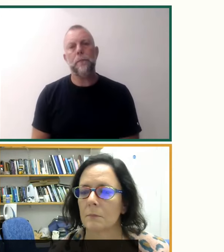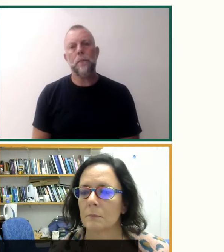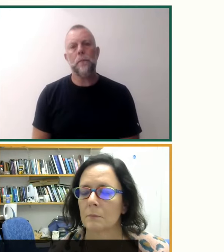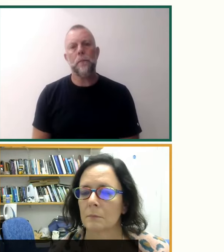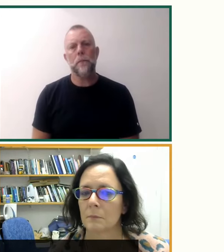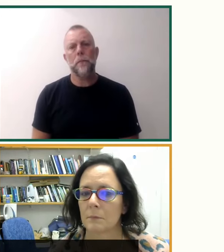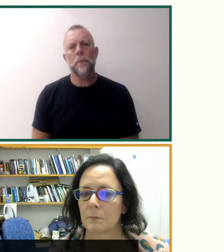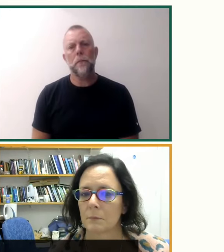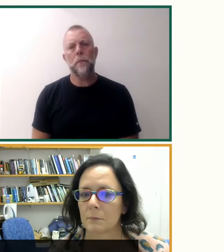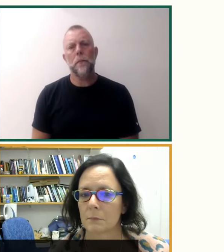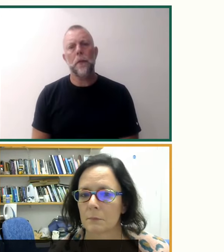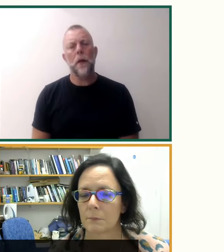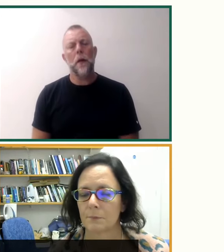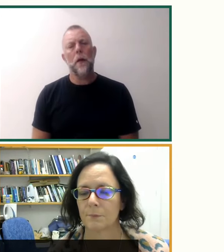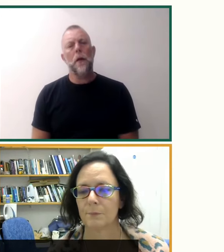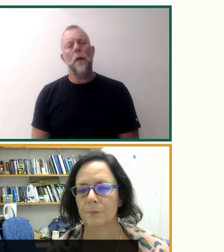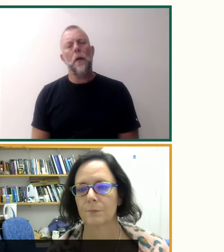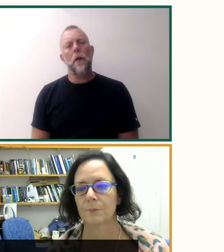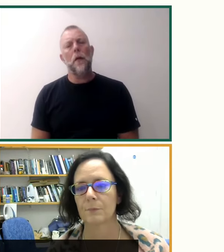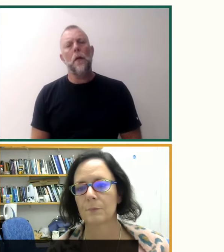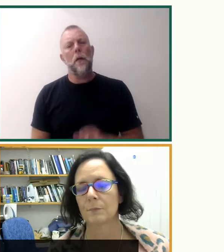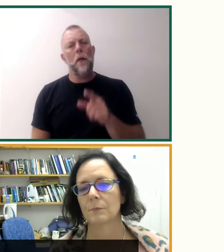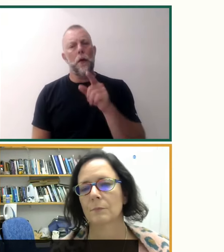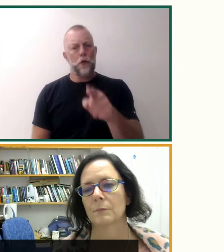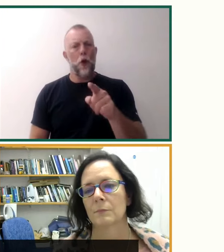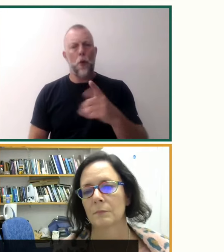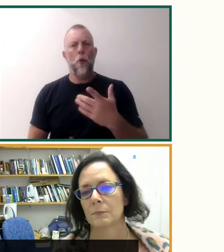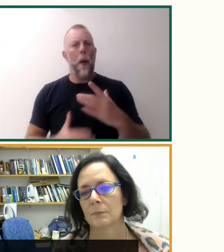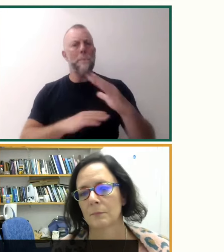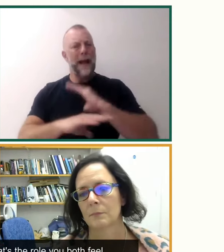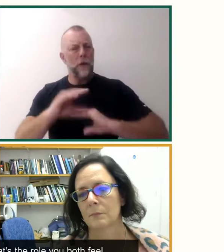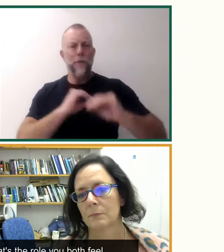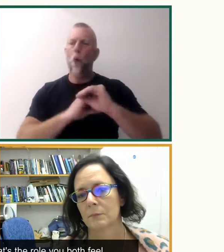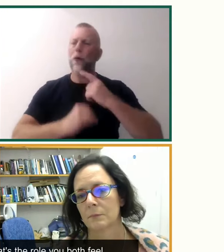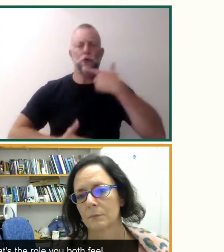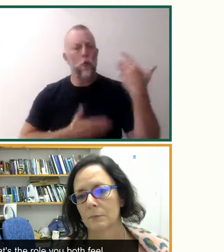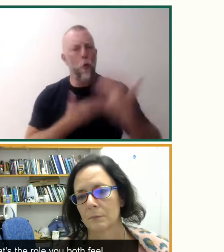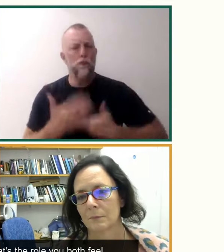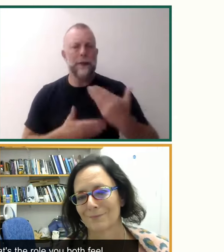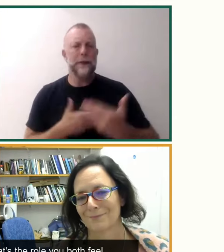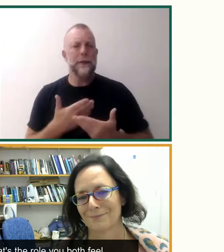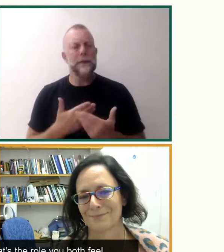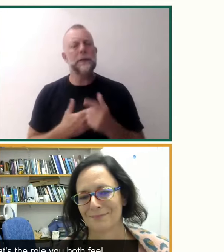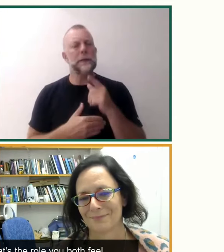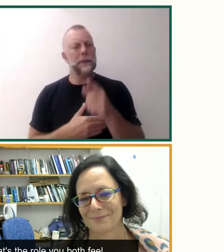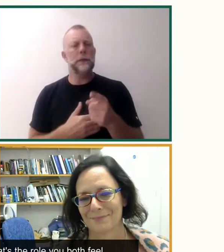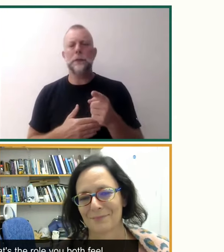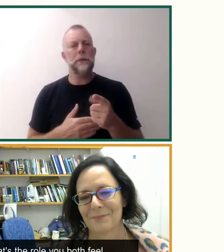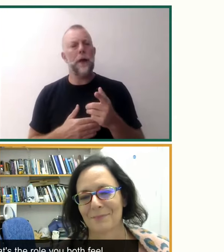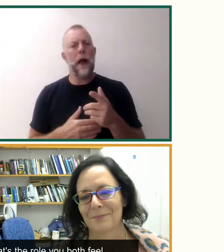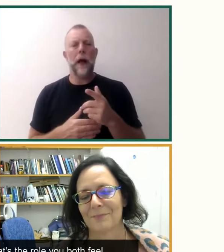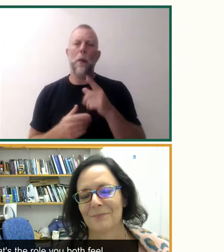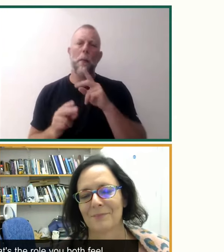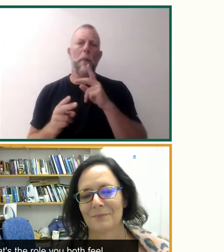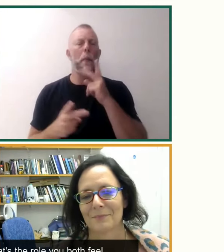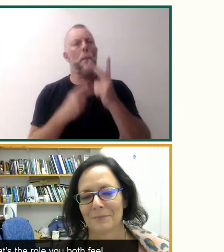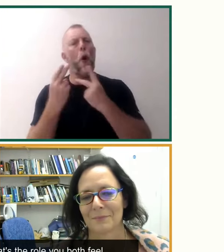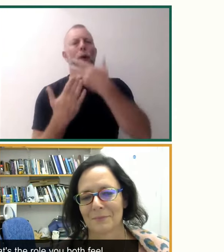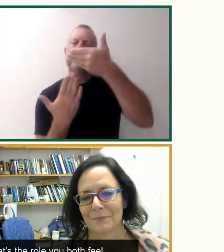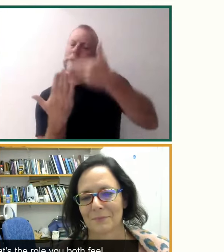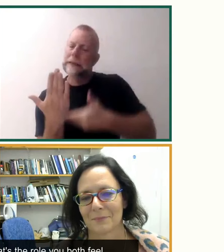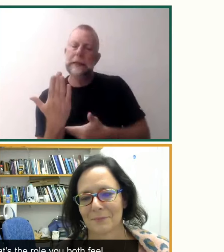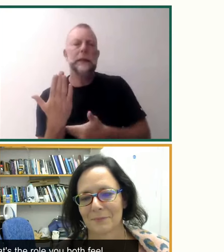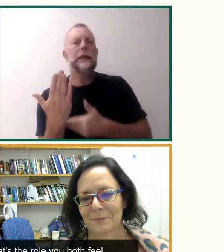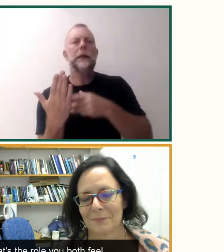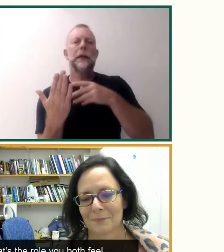What's the role, do you both feel, of metaphor, stories, a question close to my heart, metaphor, stories and poetry in recovery,